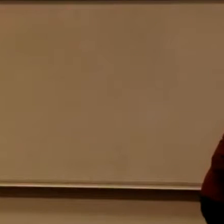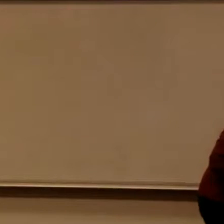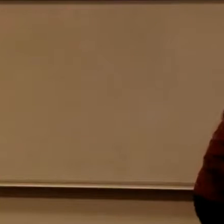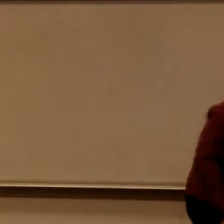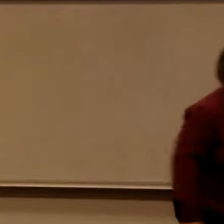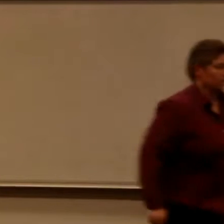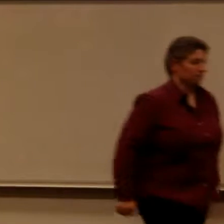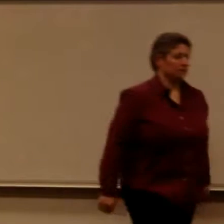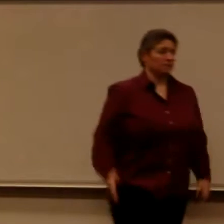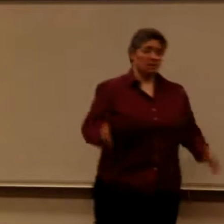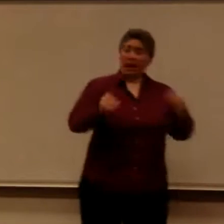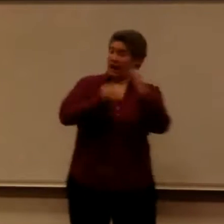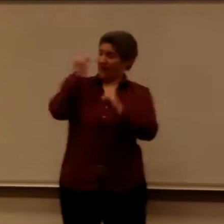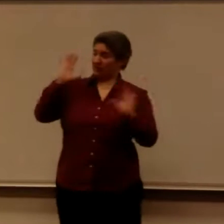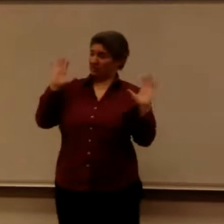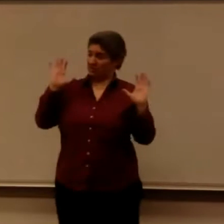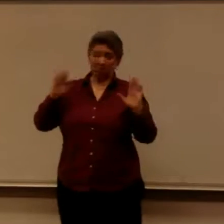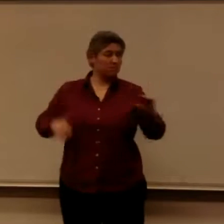with the community.